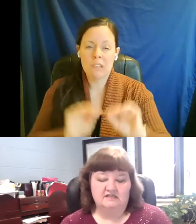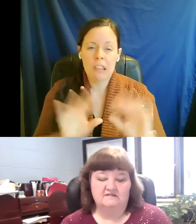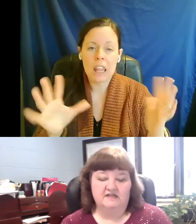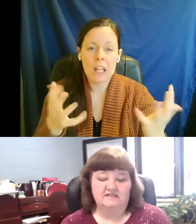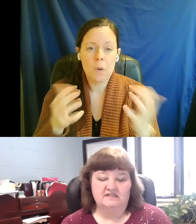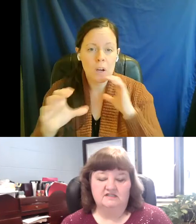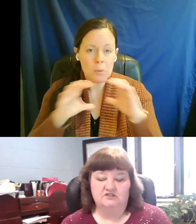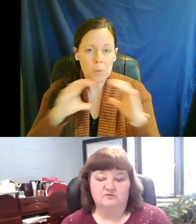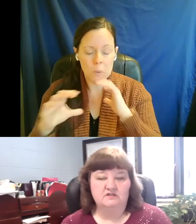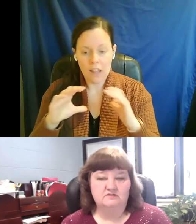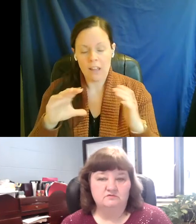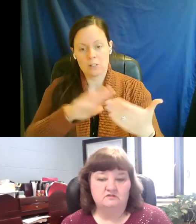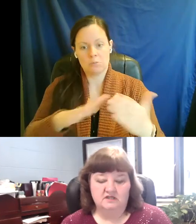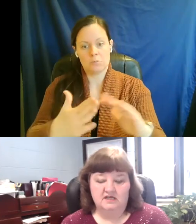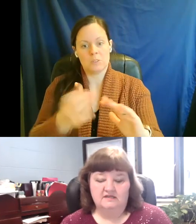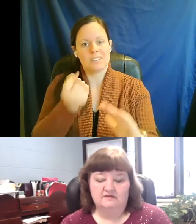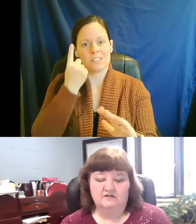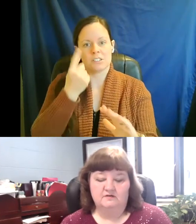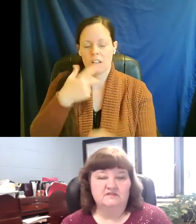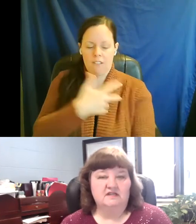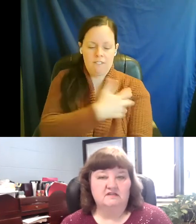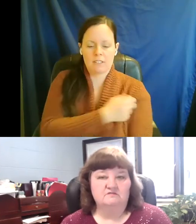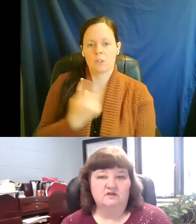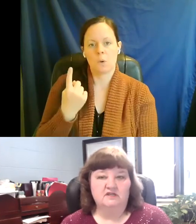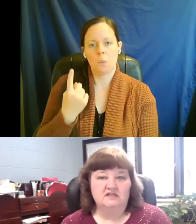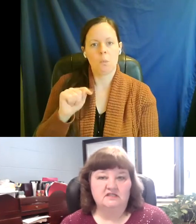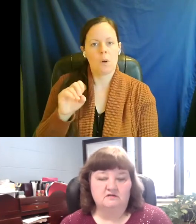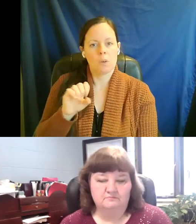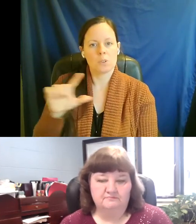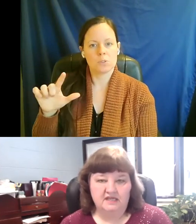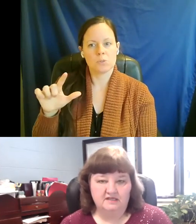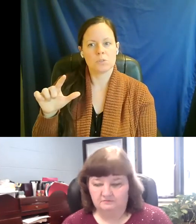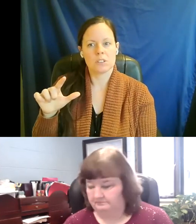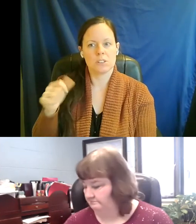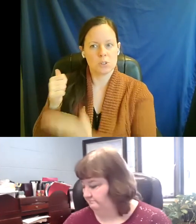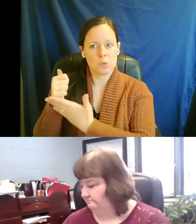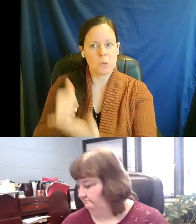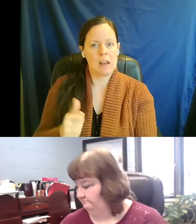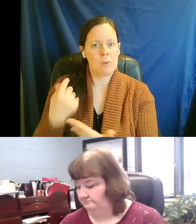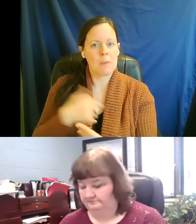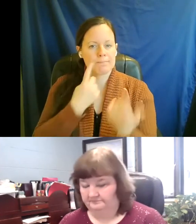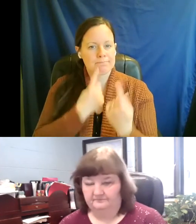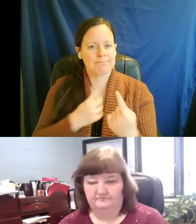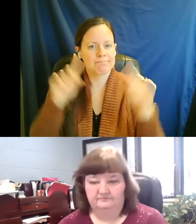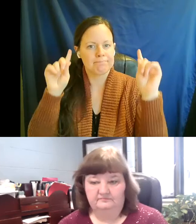understands that the vaccine is just one tool that will help us get to where we need to go. Thank you.